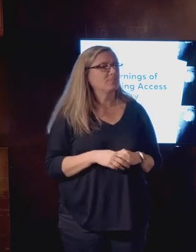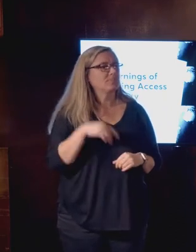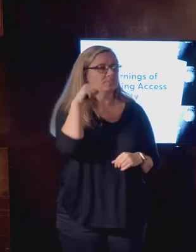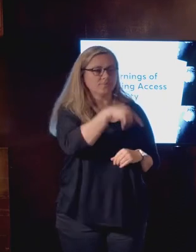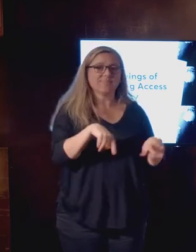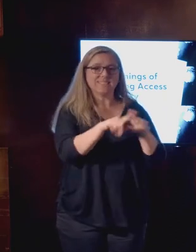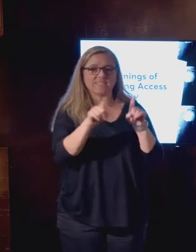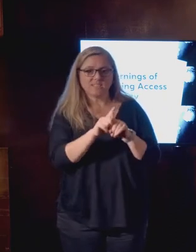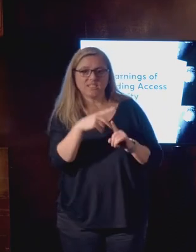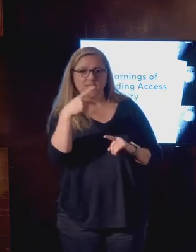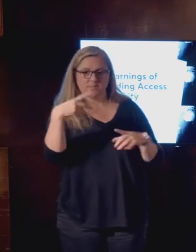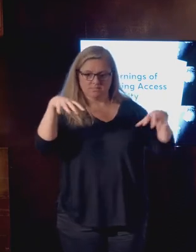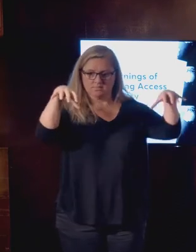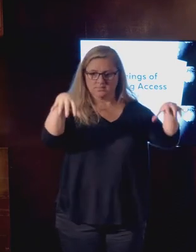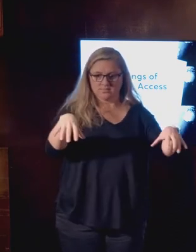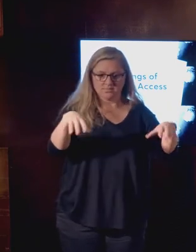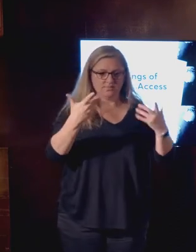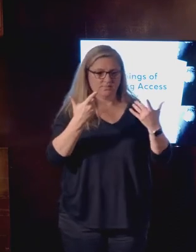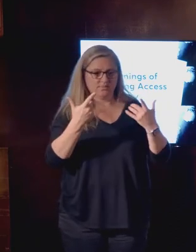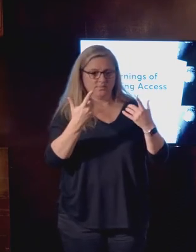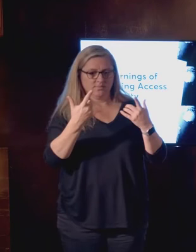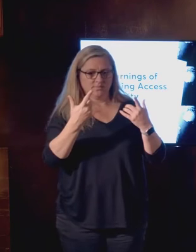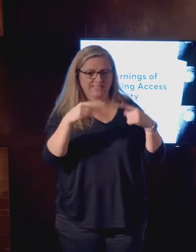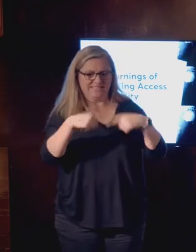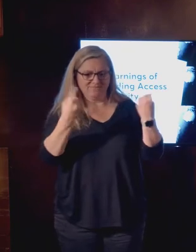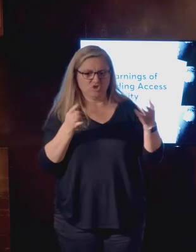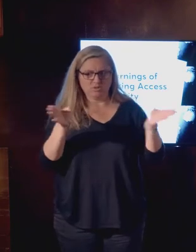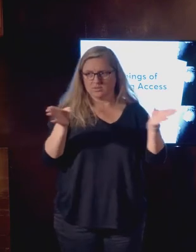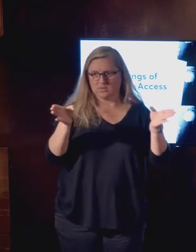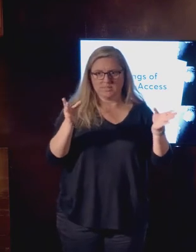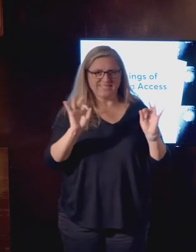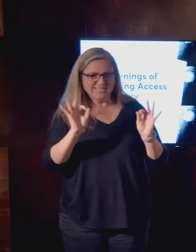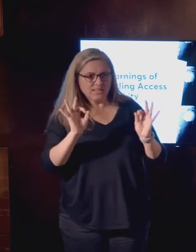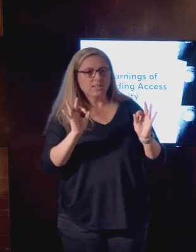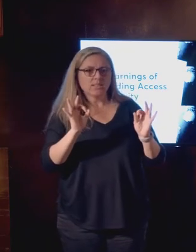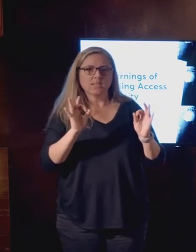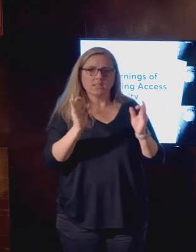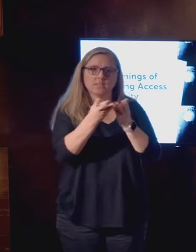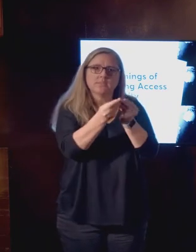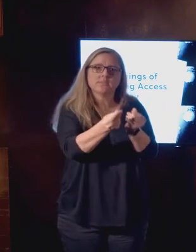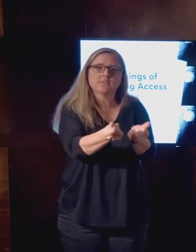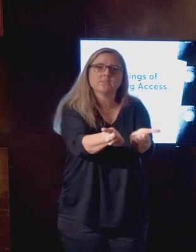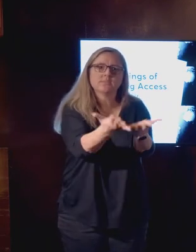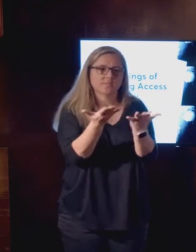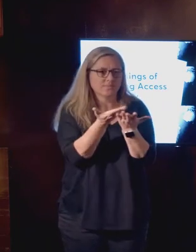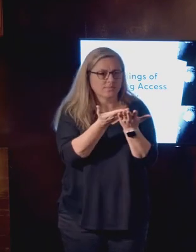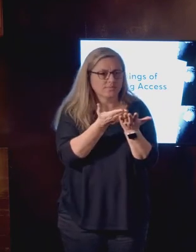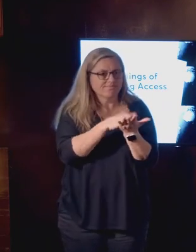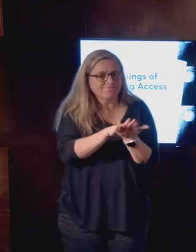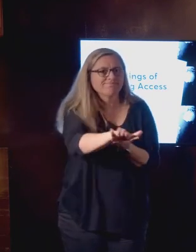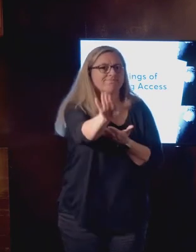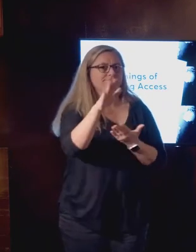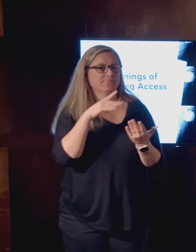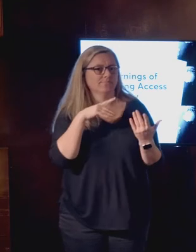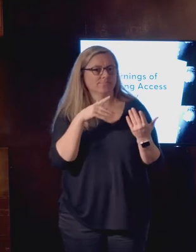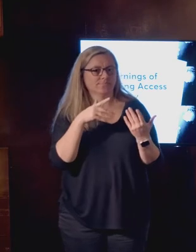there's not two different things going on stage at the same time, there is one thing and everything is moving your story